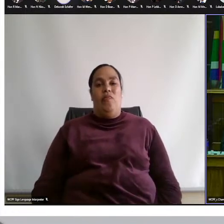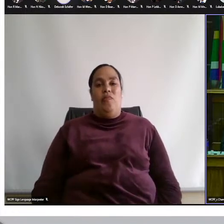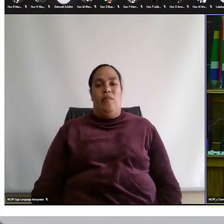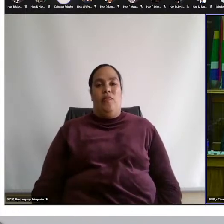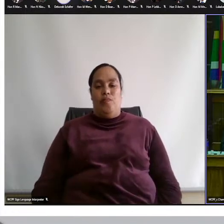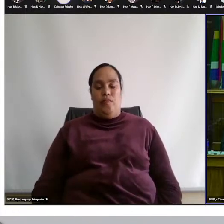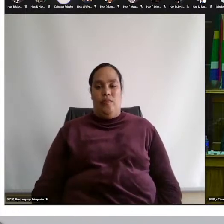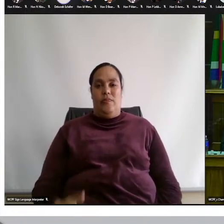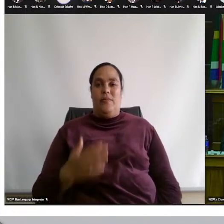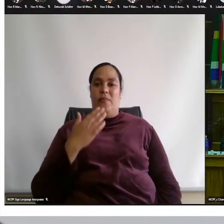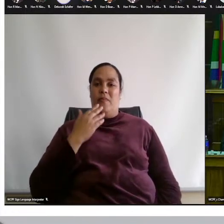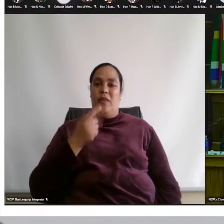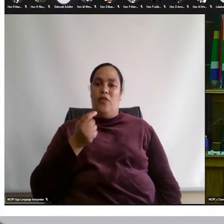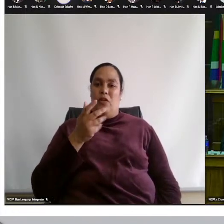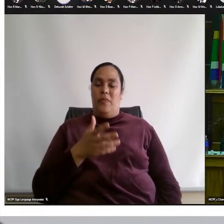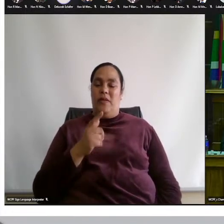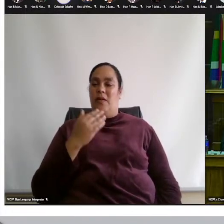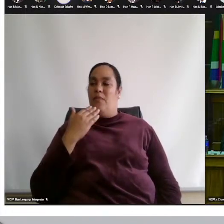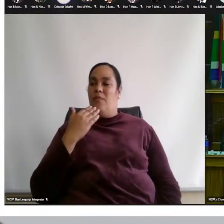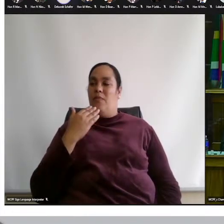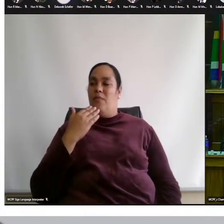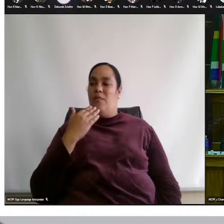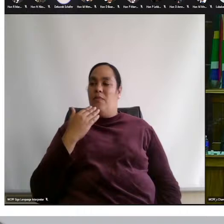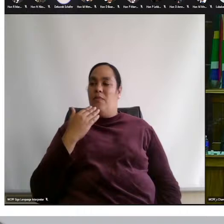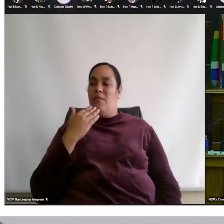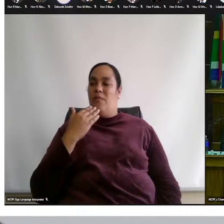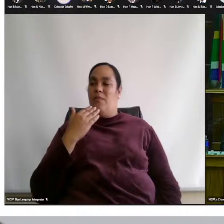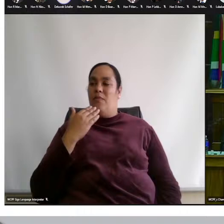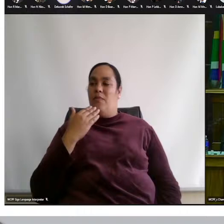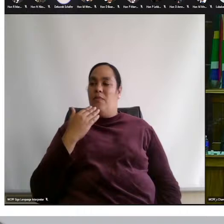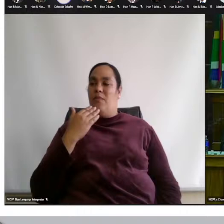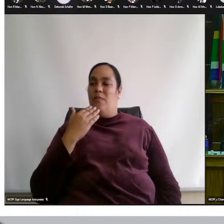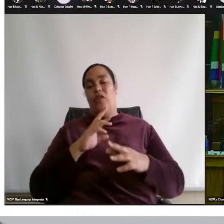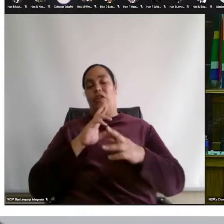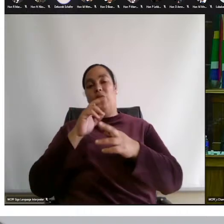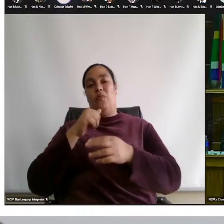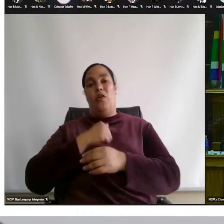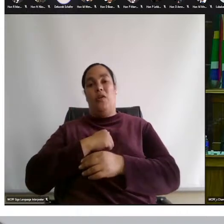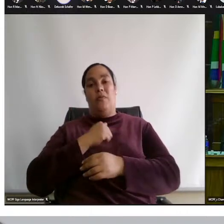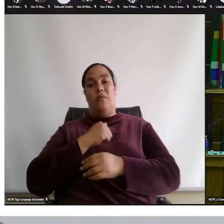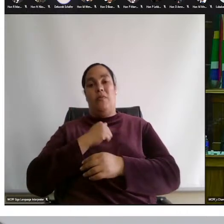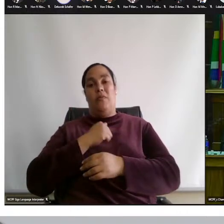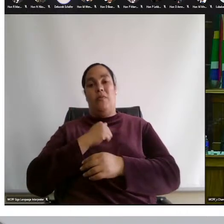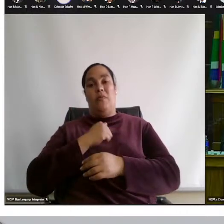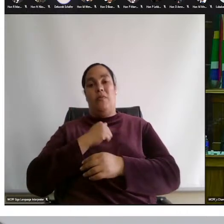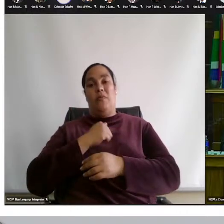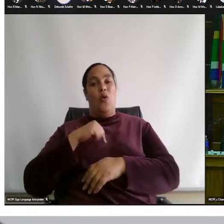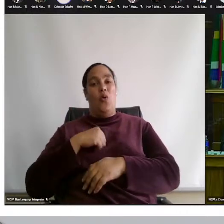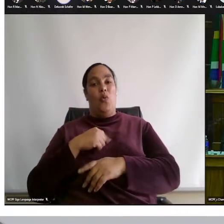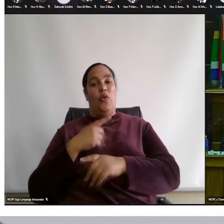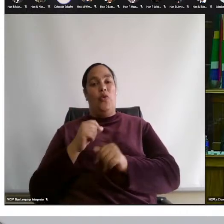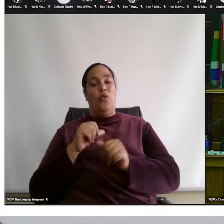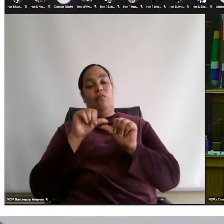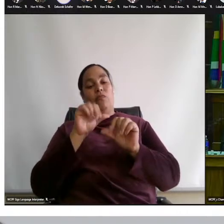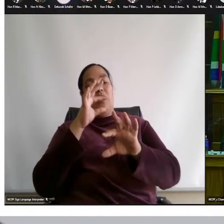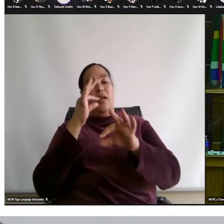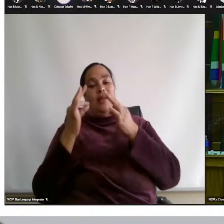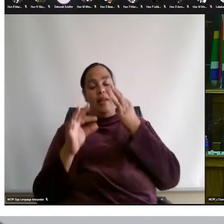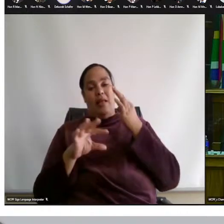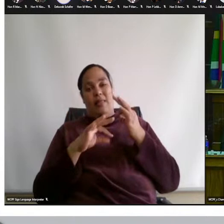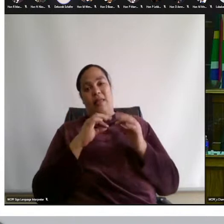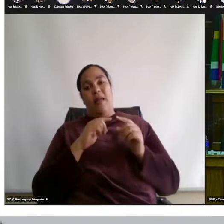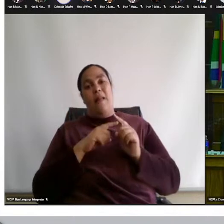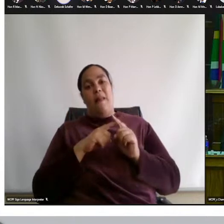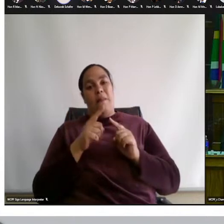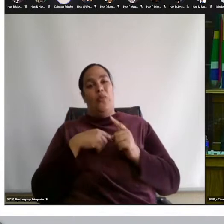Thank you, Speaker, and thank you for the question. As I mentioned in my response the first time, we do an ongoing analysis, but we